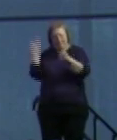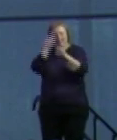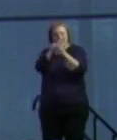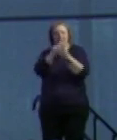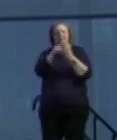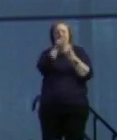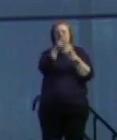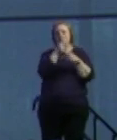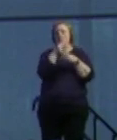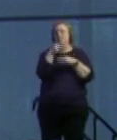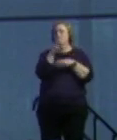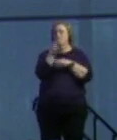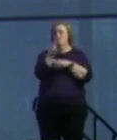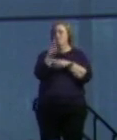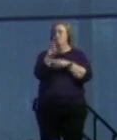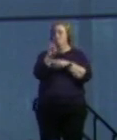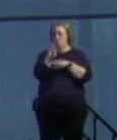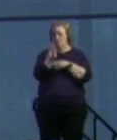"So,